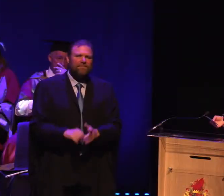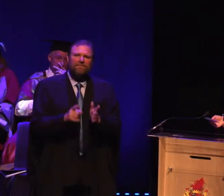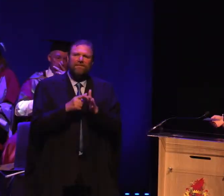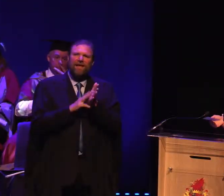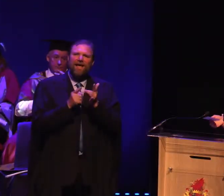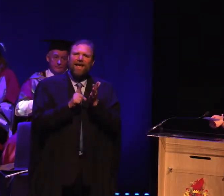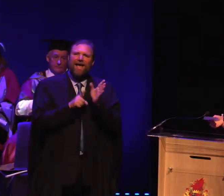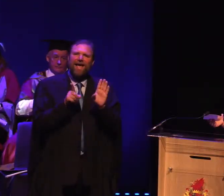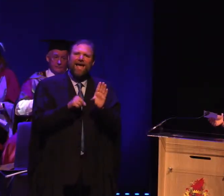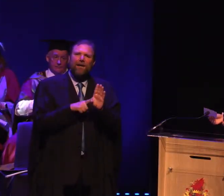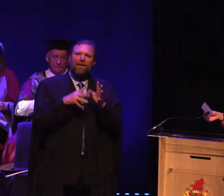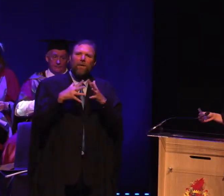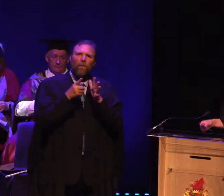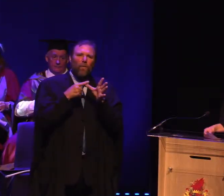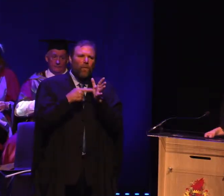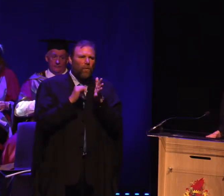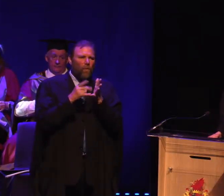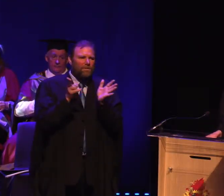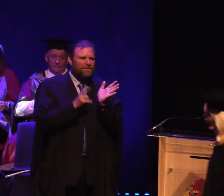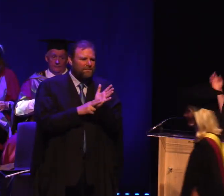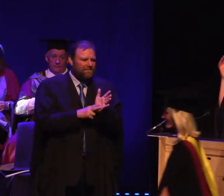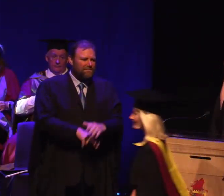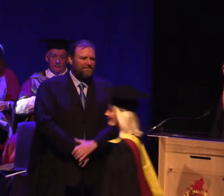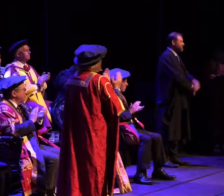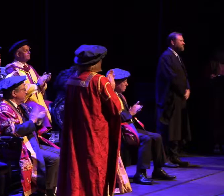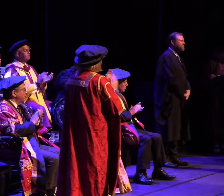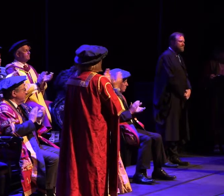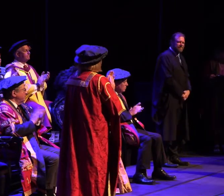Emily Charlotte Watson.